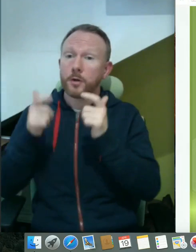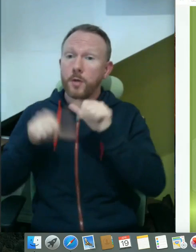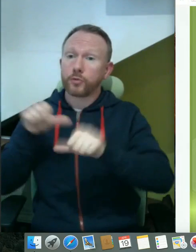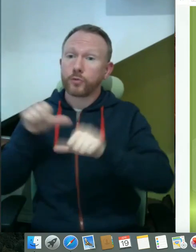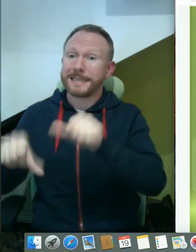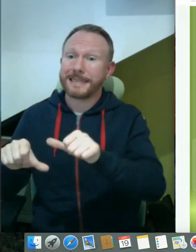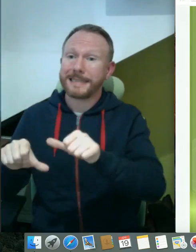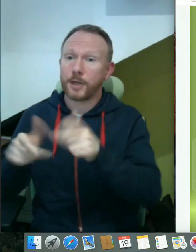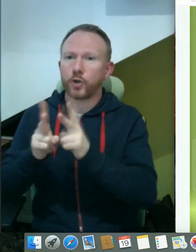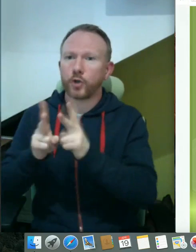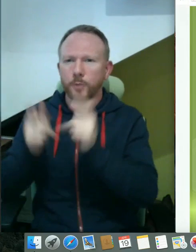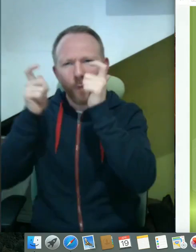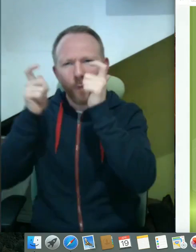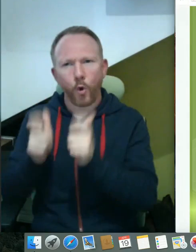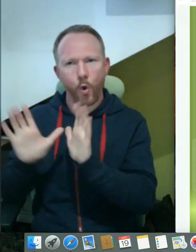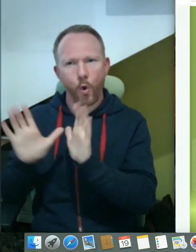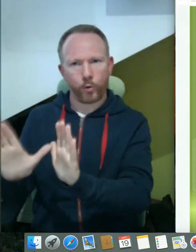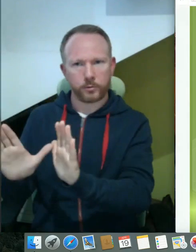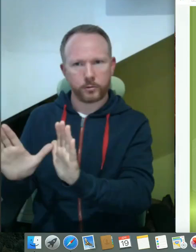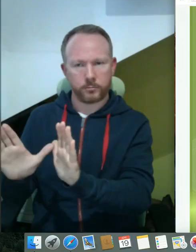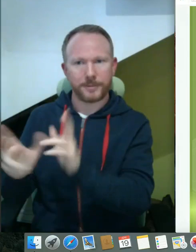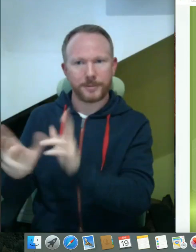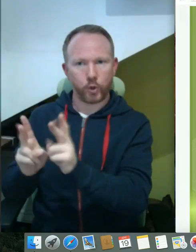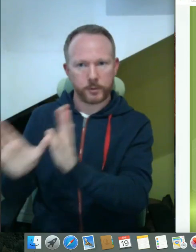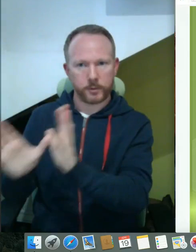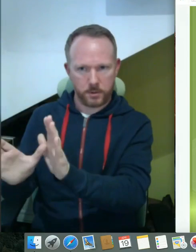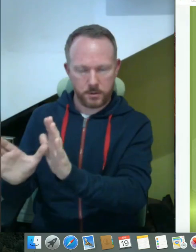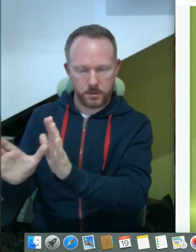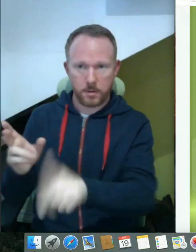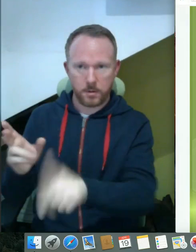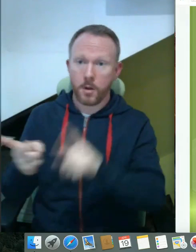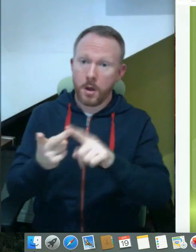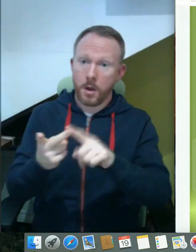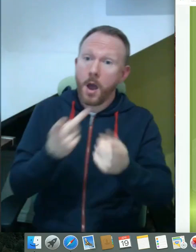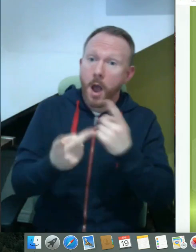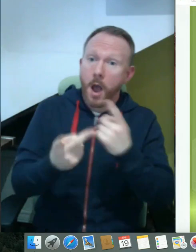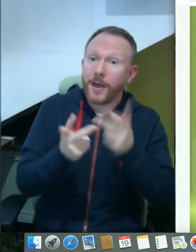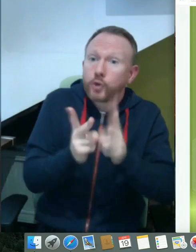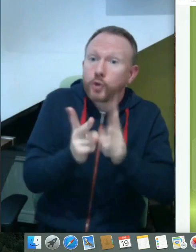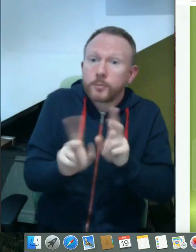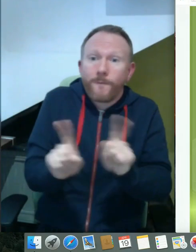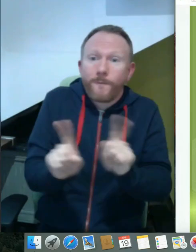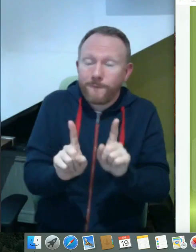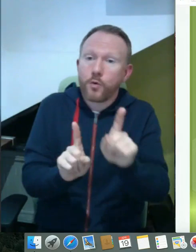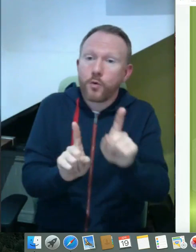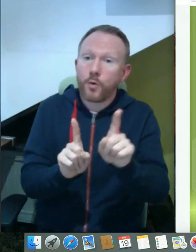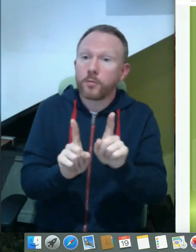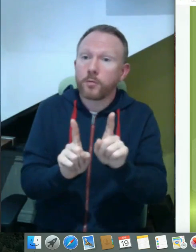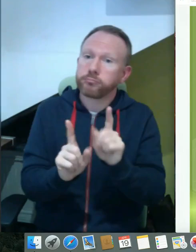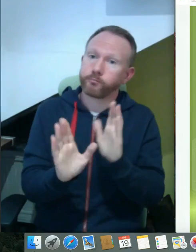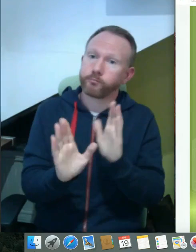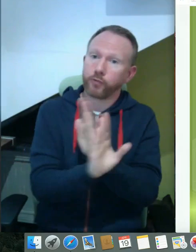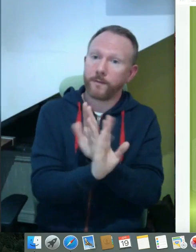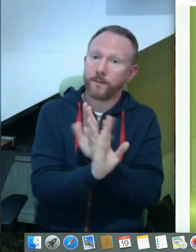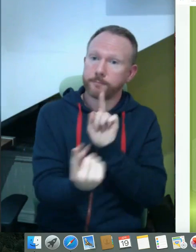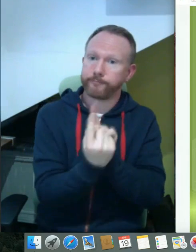case. We also have the counsel or table interpreters, so in a criminal